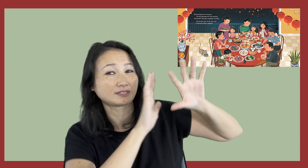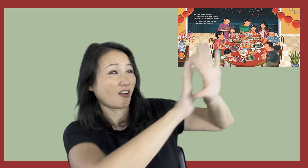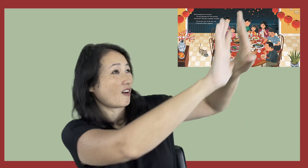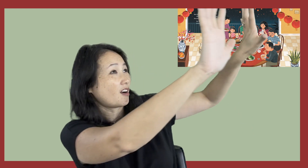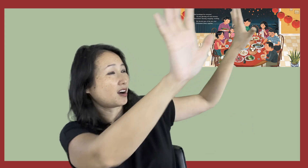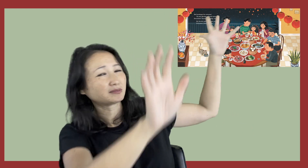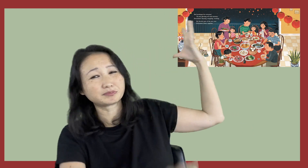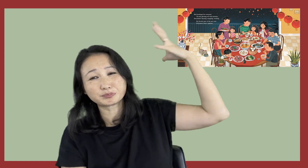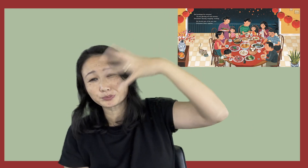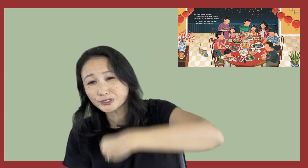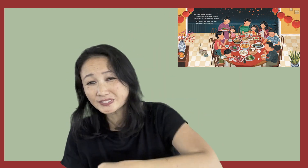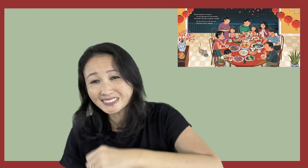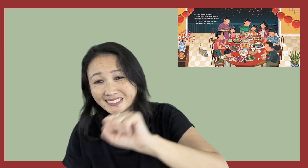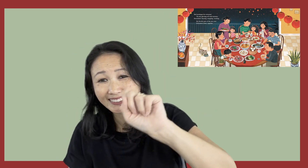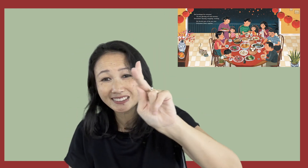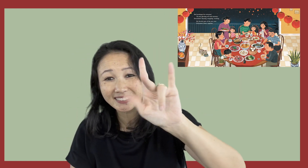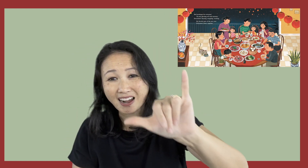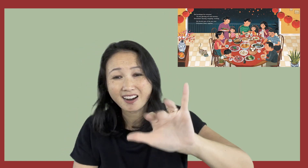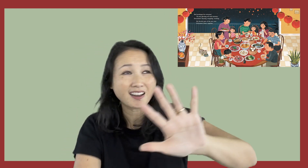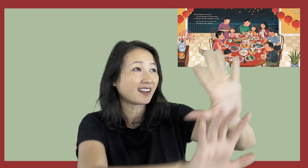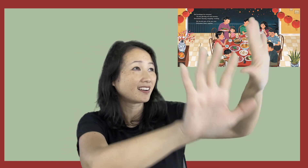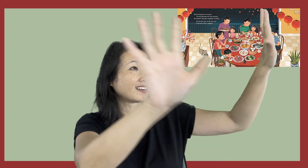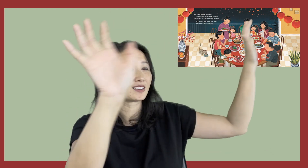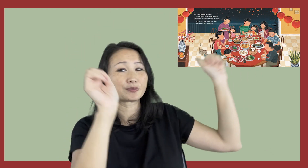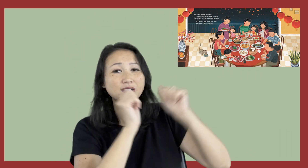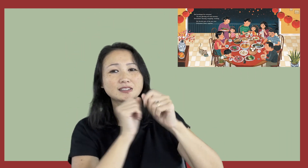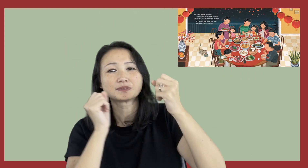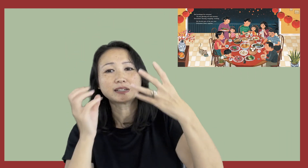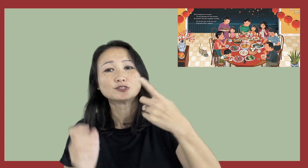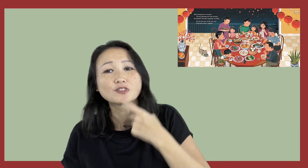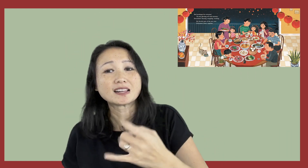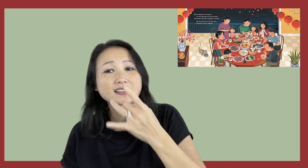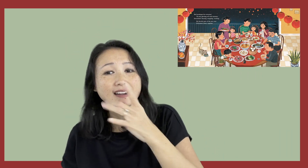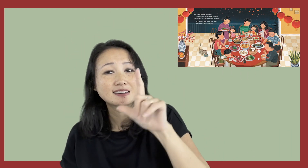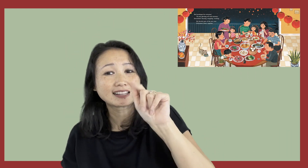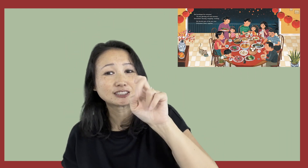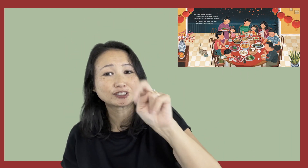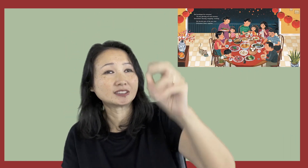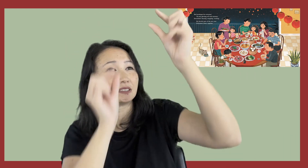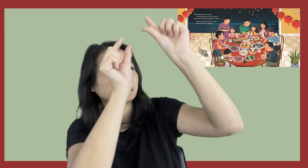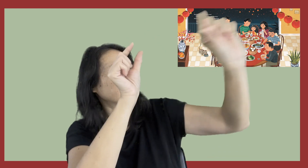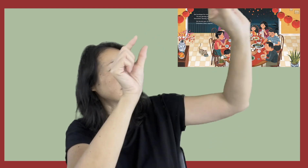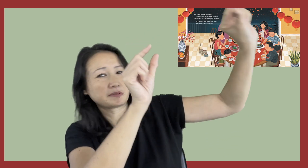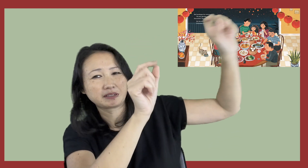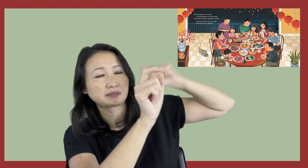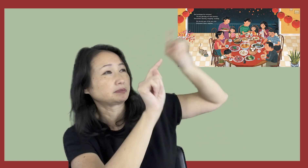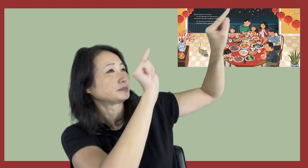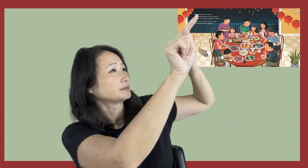The sky glowing red with lanterns, firecrackers dancing, snapping and